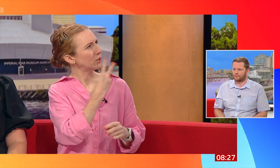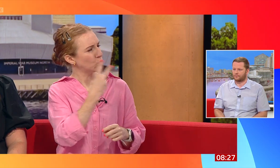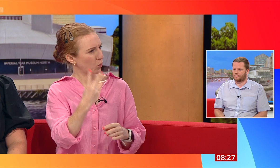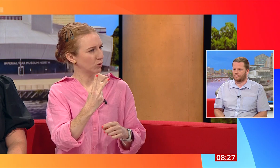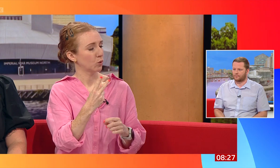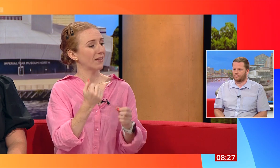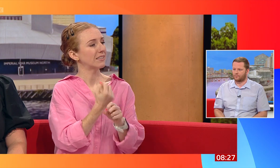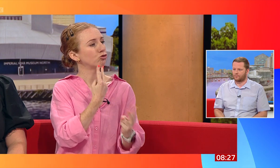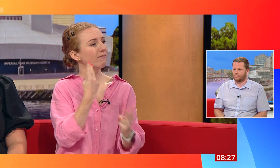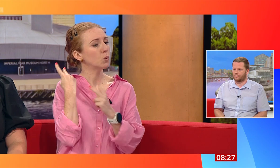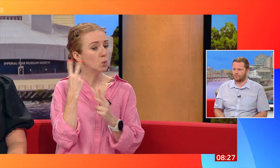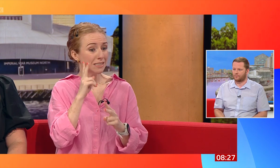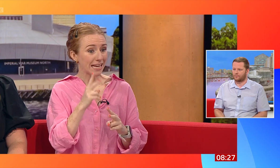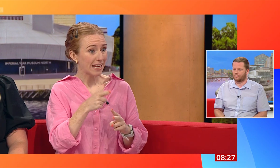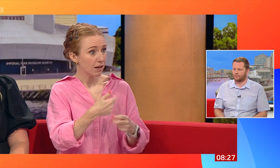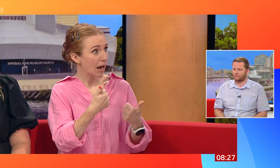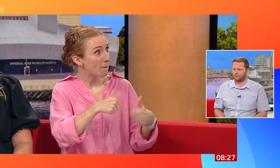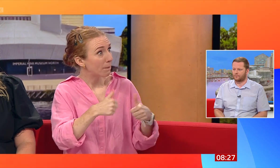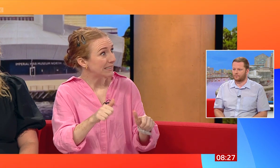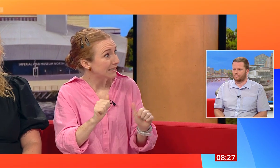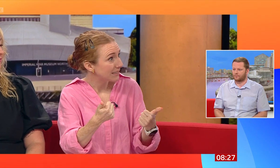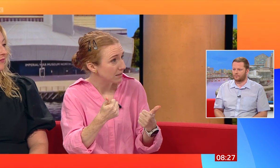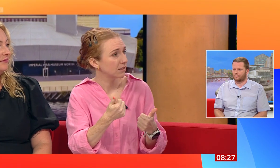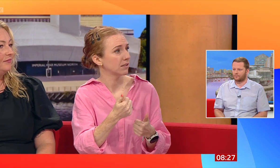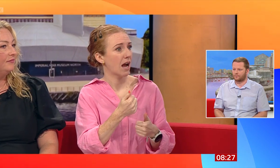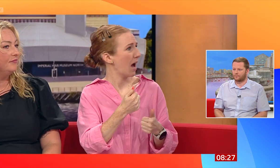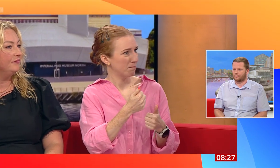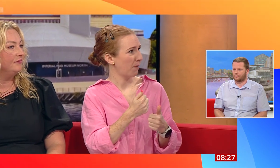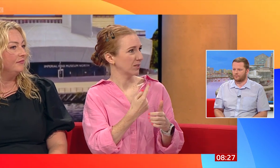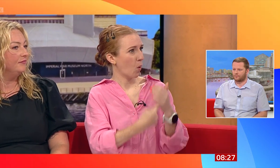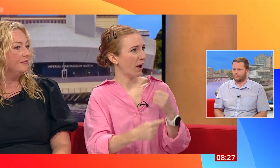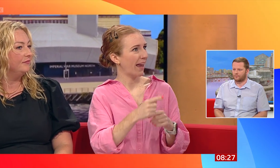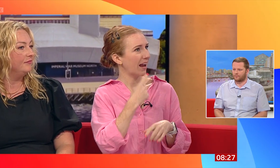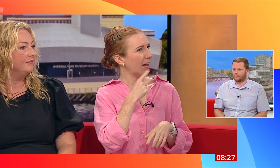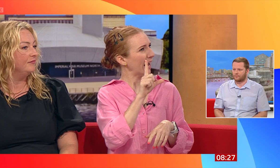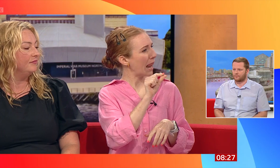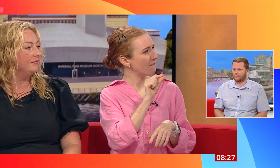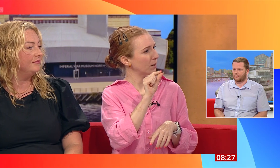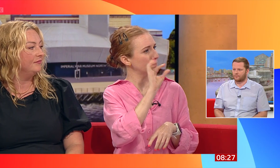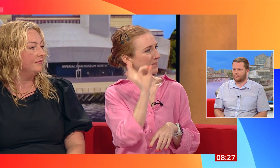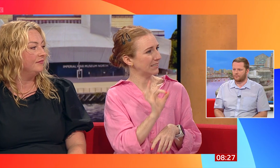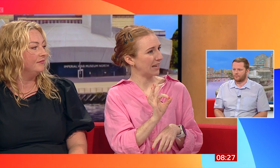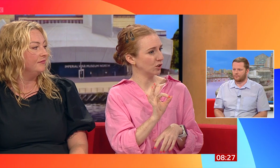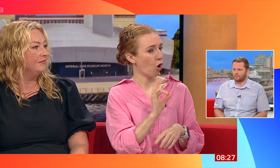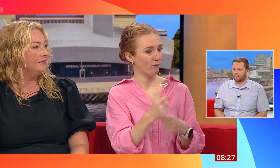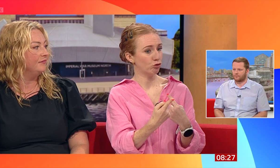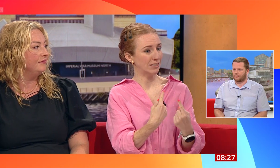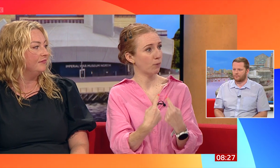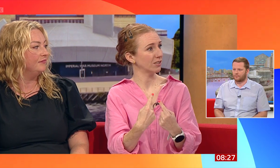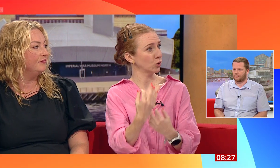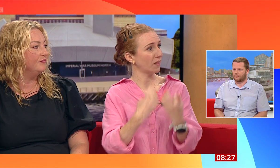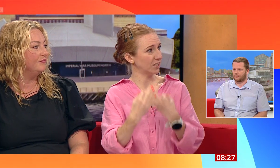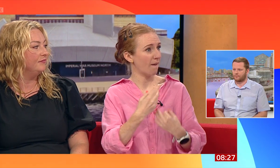in 2022, they did a review to see, if things are being implemented. But I think it's only